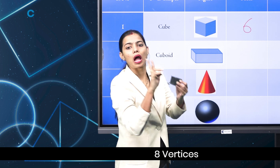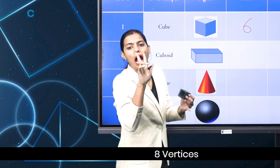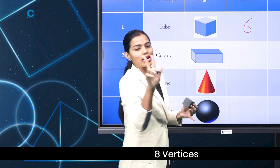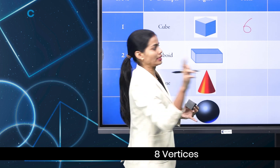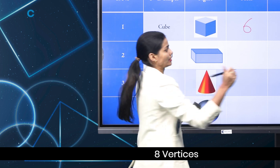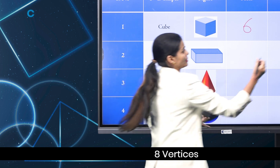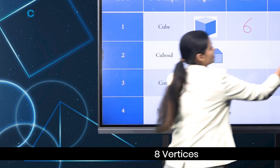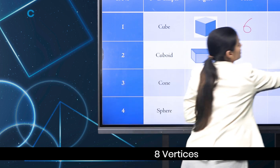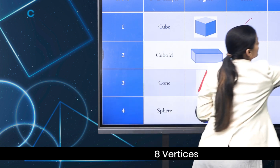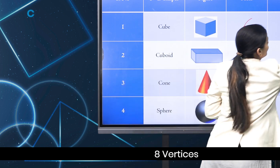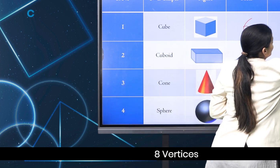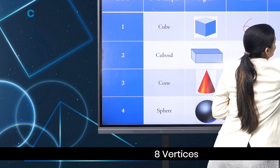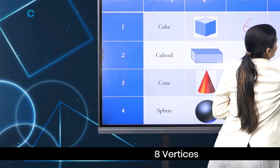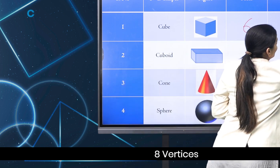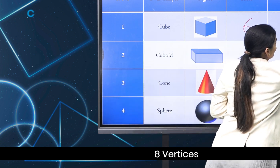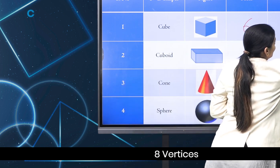8 vertices.